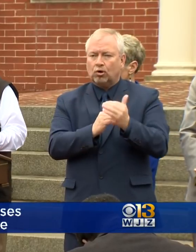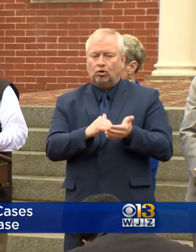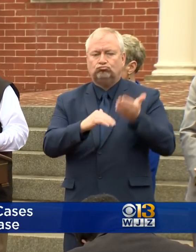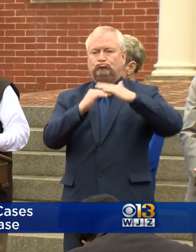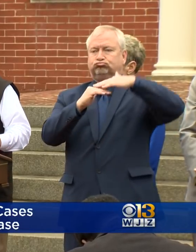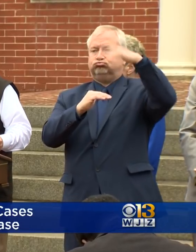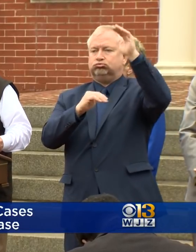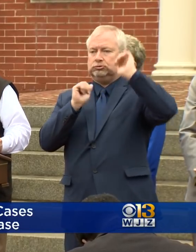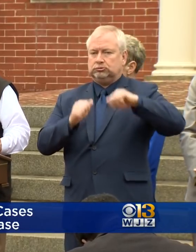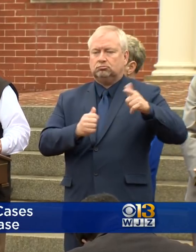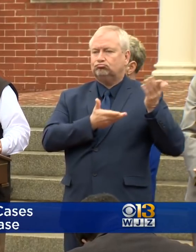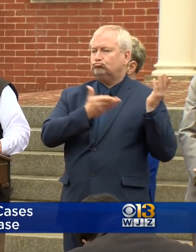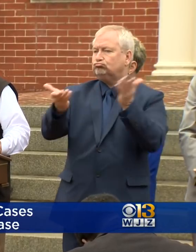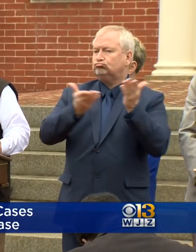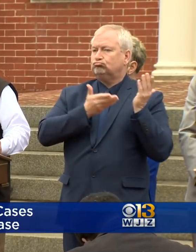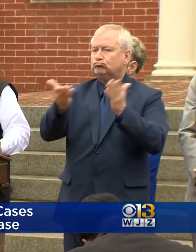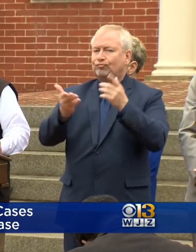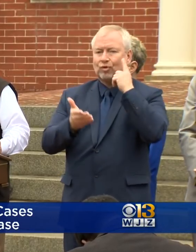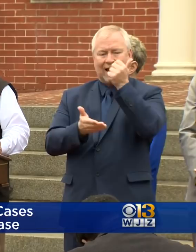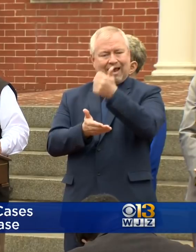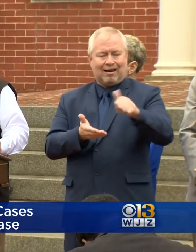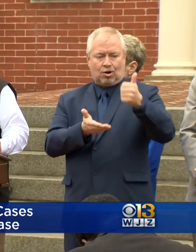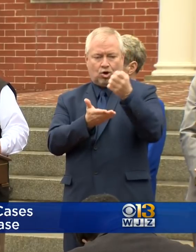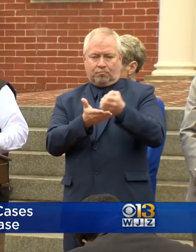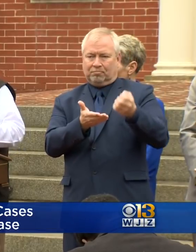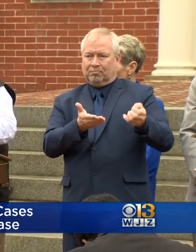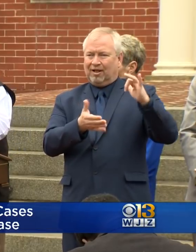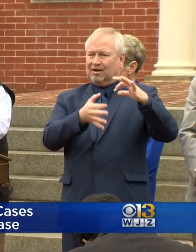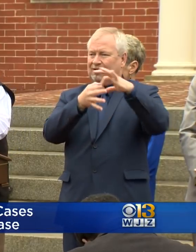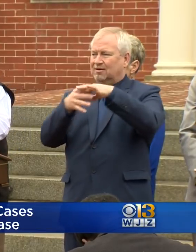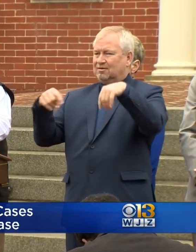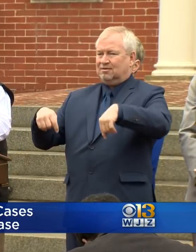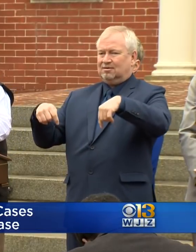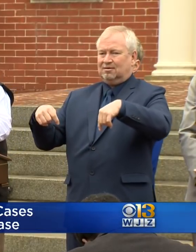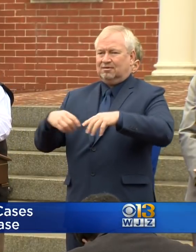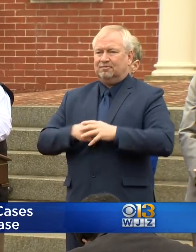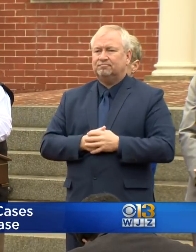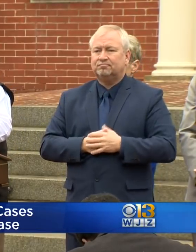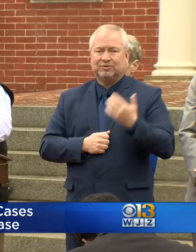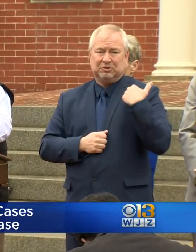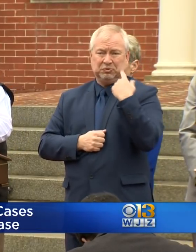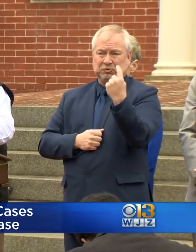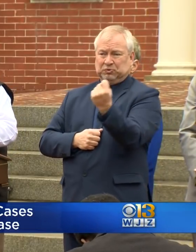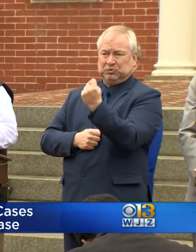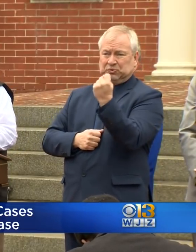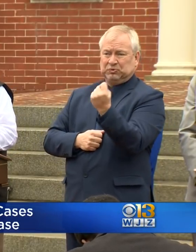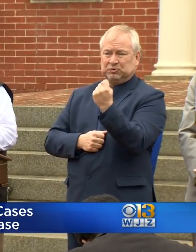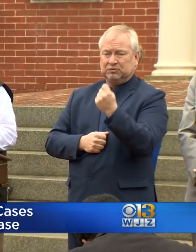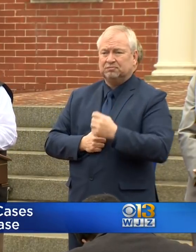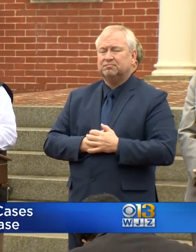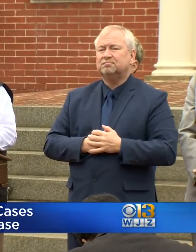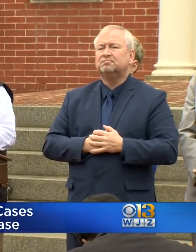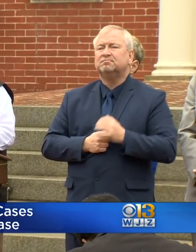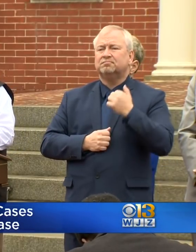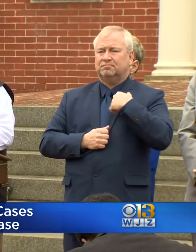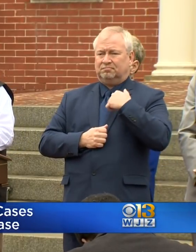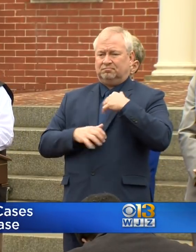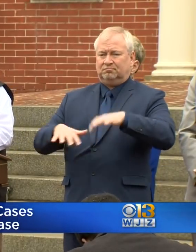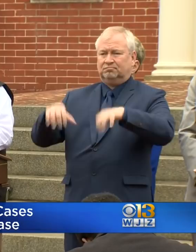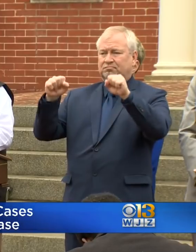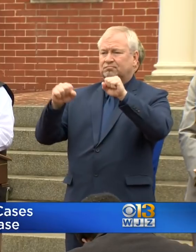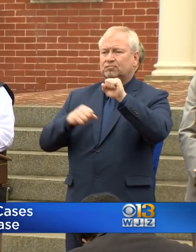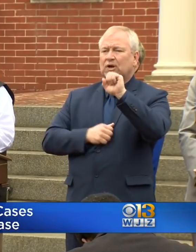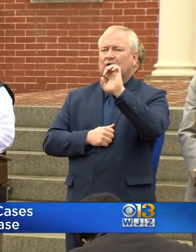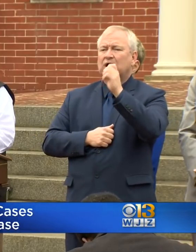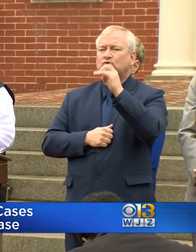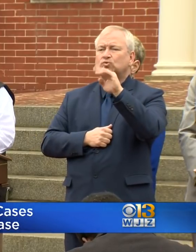of important equipment and supplies. On Tuesday, I enacted an executive order directing the Maryland Department of